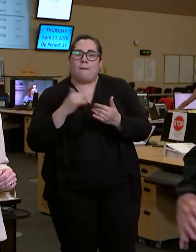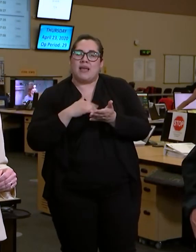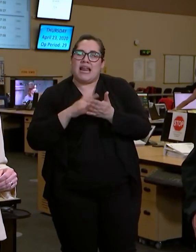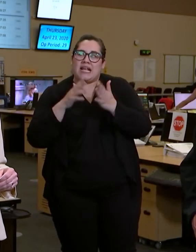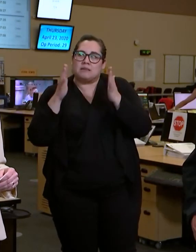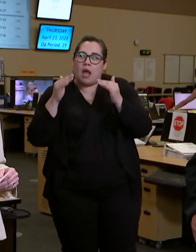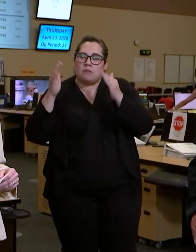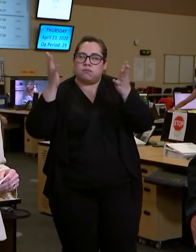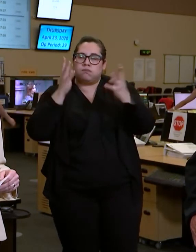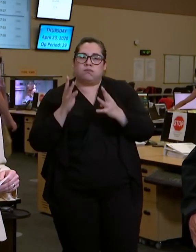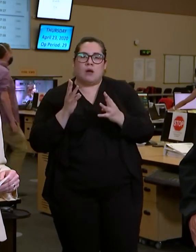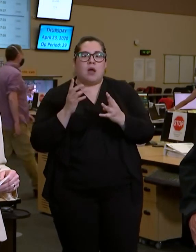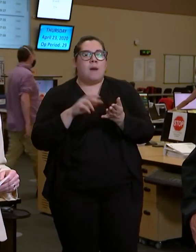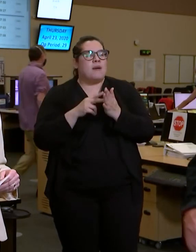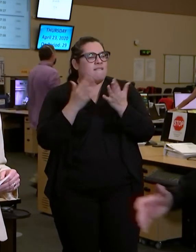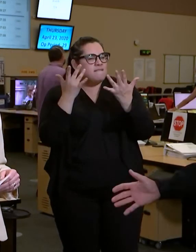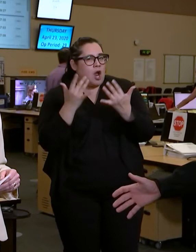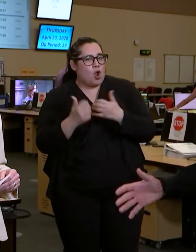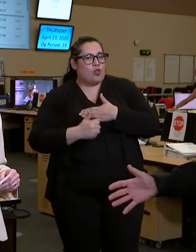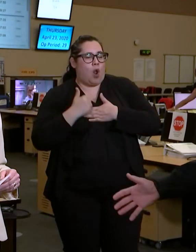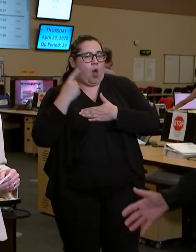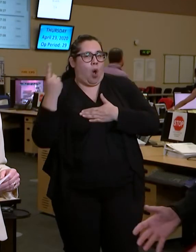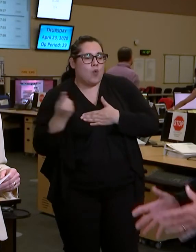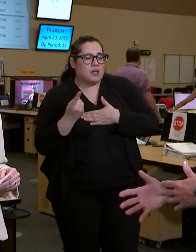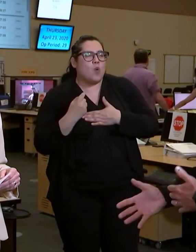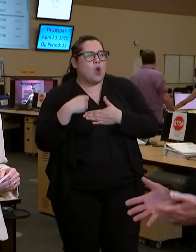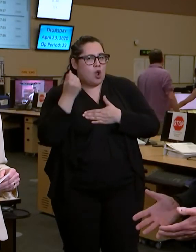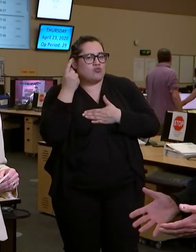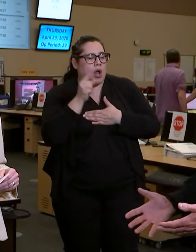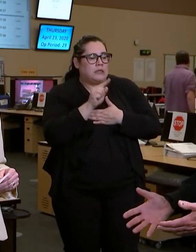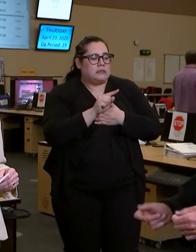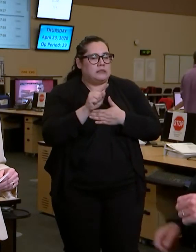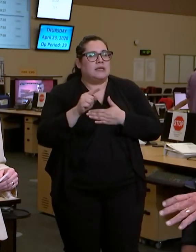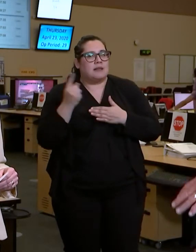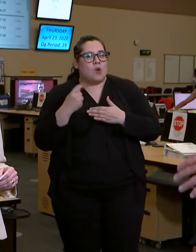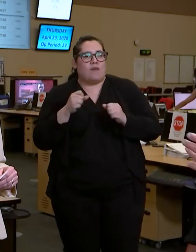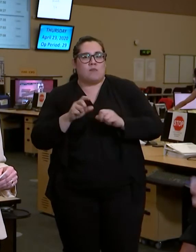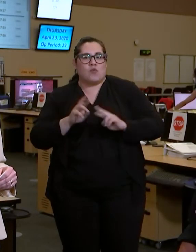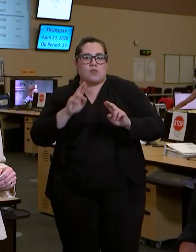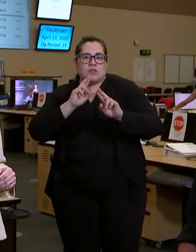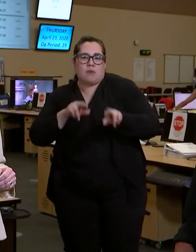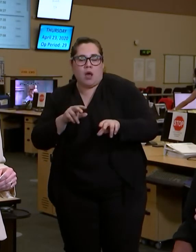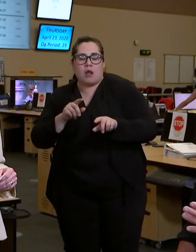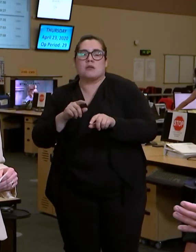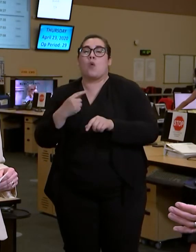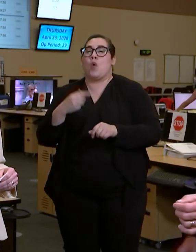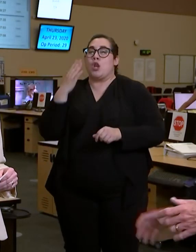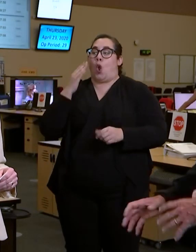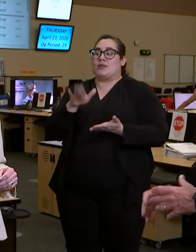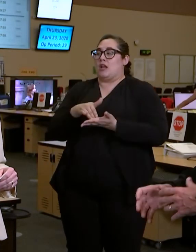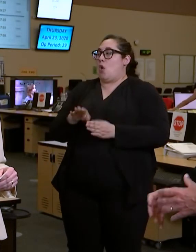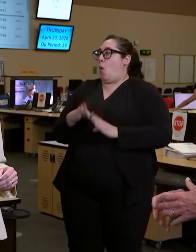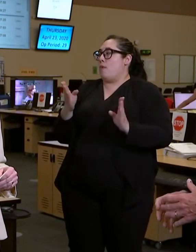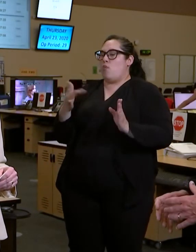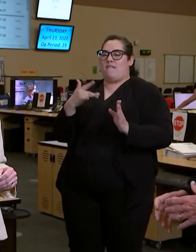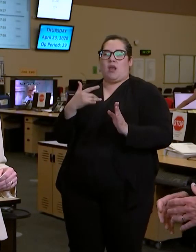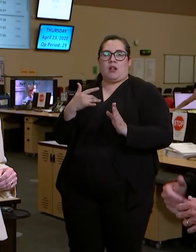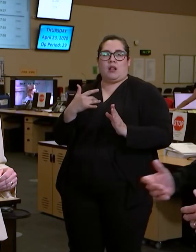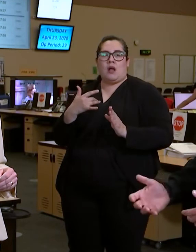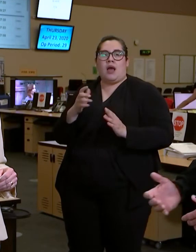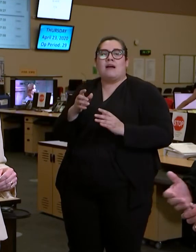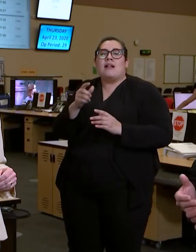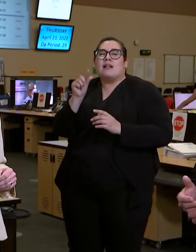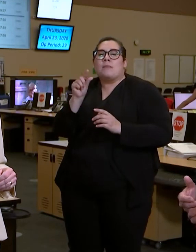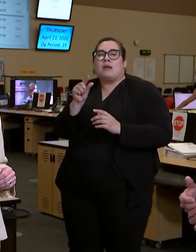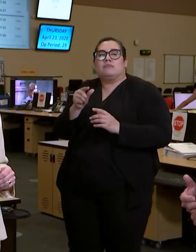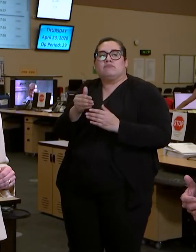fire threat is always with us, and so we understand that that's something we'd have to respond to. Now we know the center's open, so we feel we have that warm start we